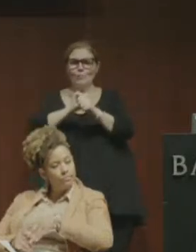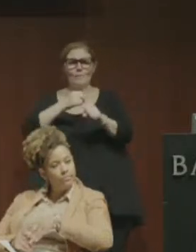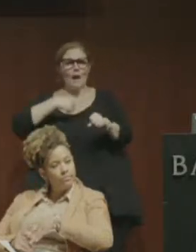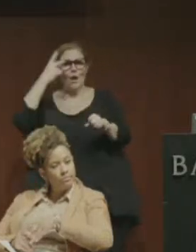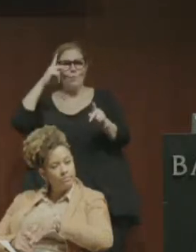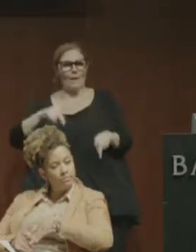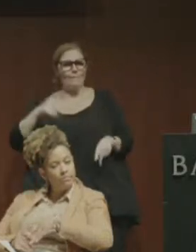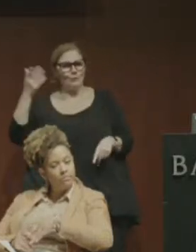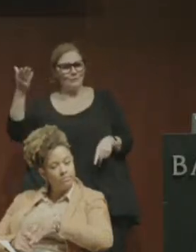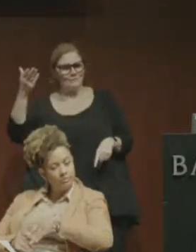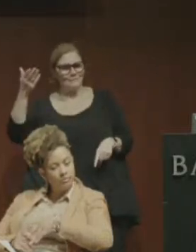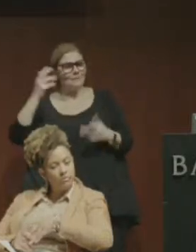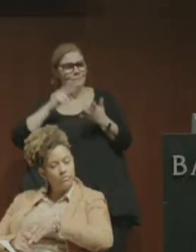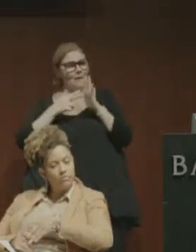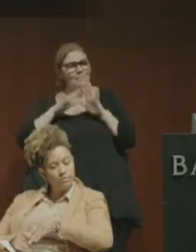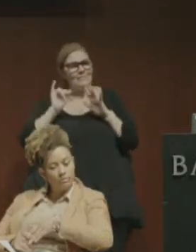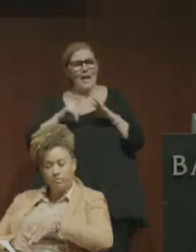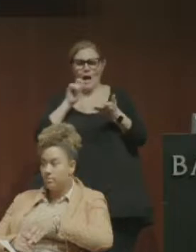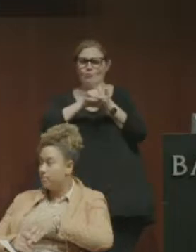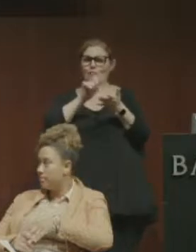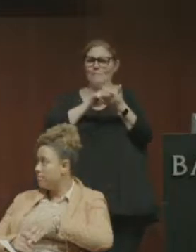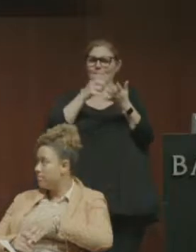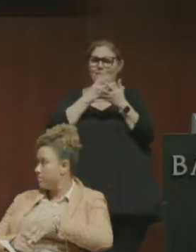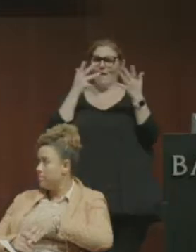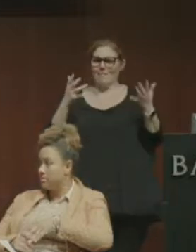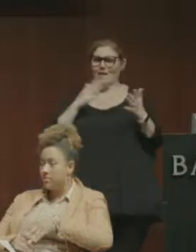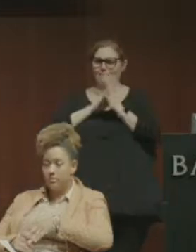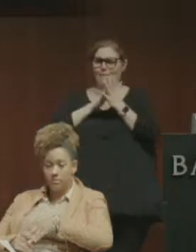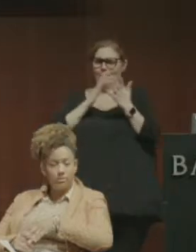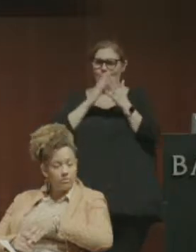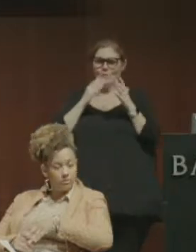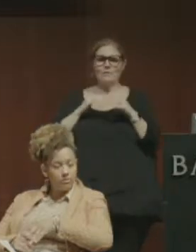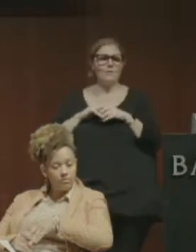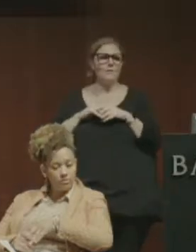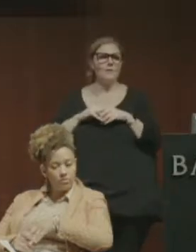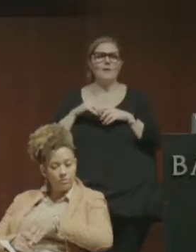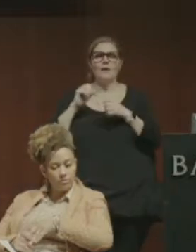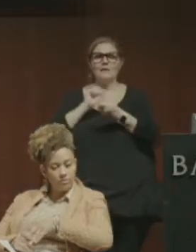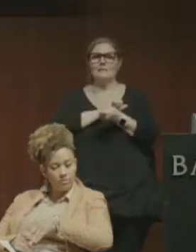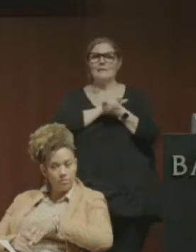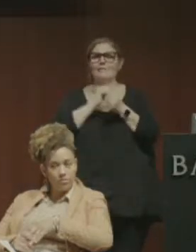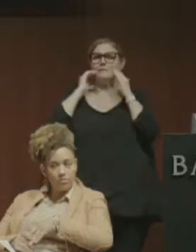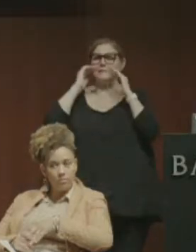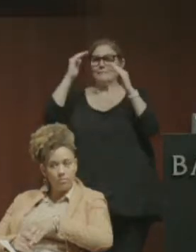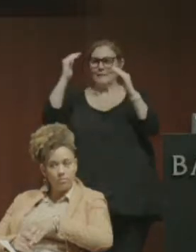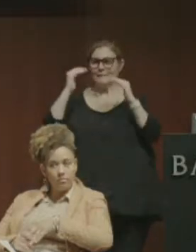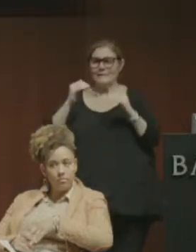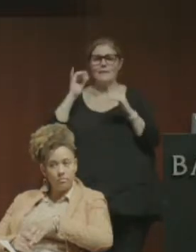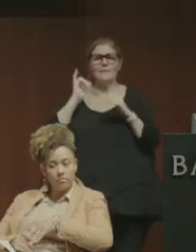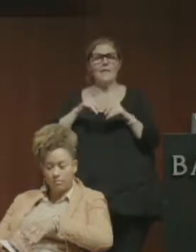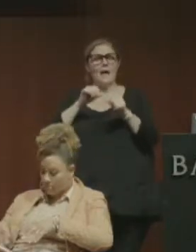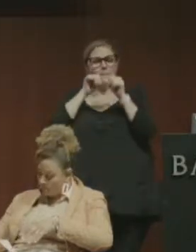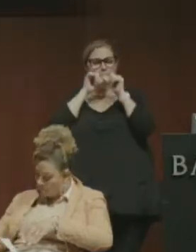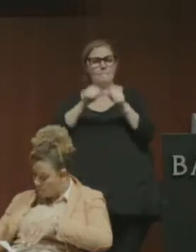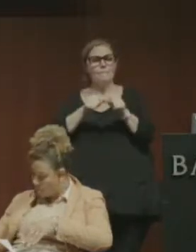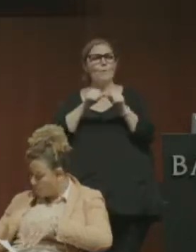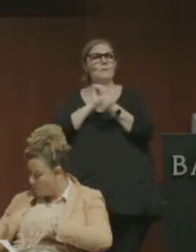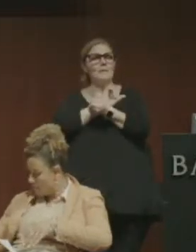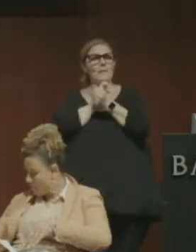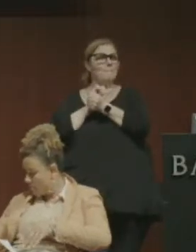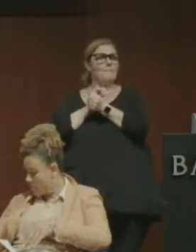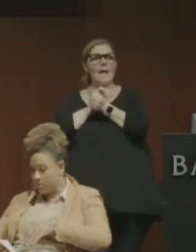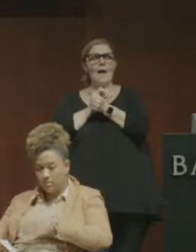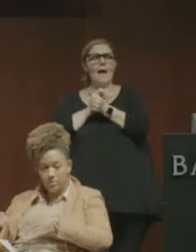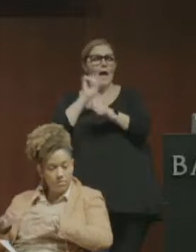person of means. It's something that I write about extensively in my book. Slavery's expectation of permanent Black servitude